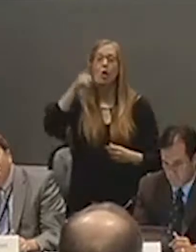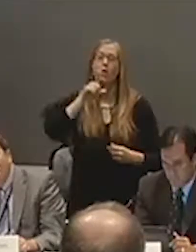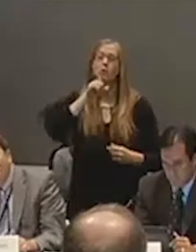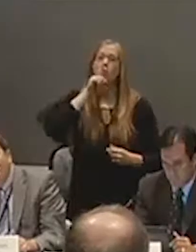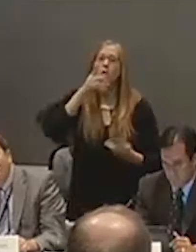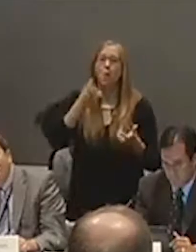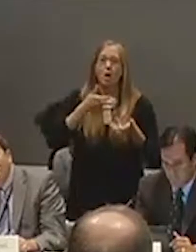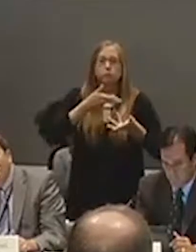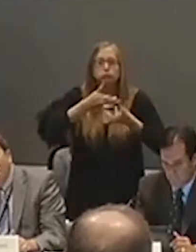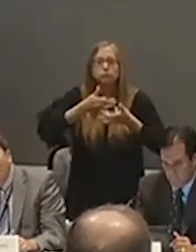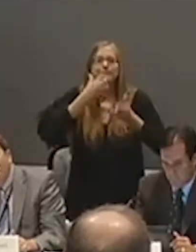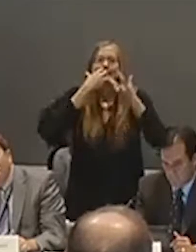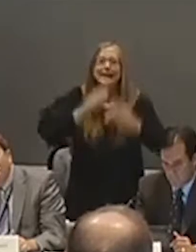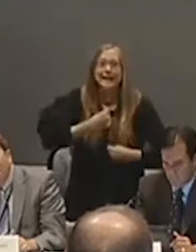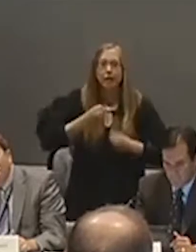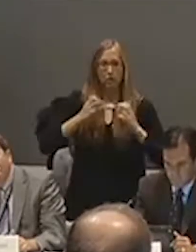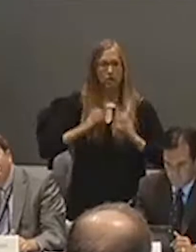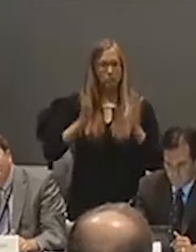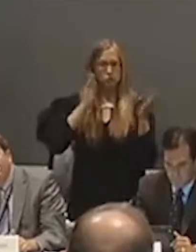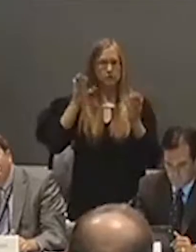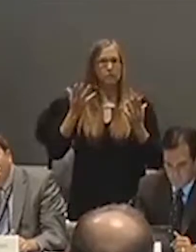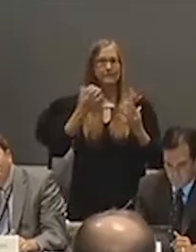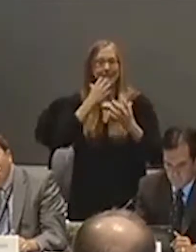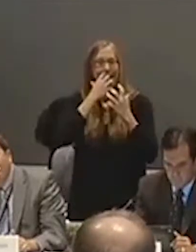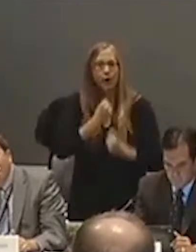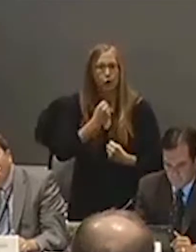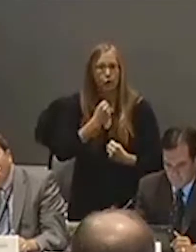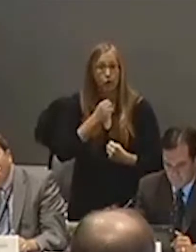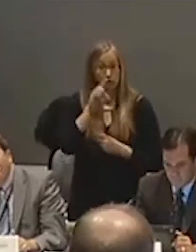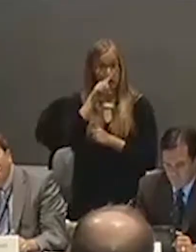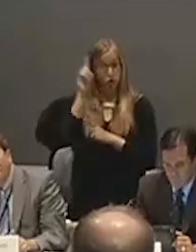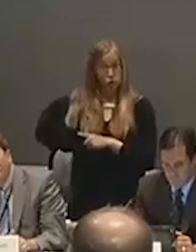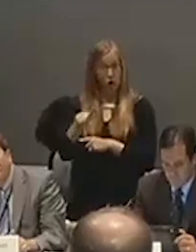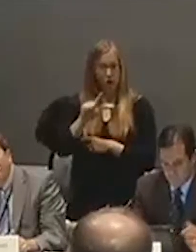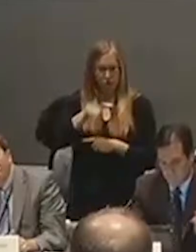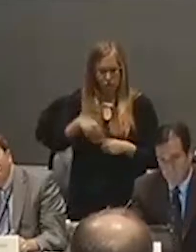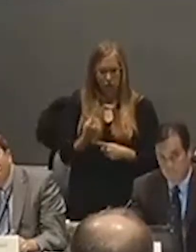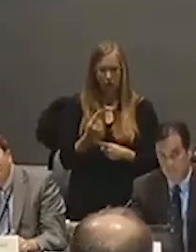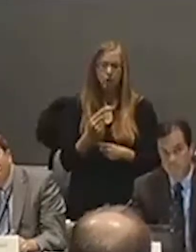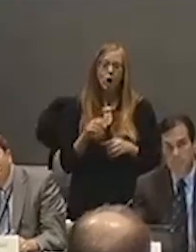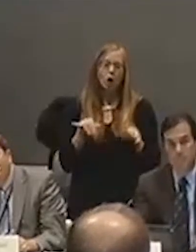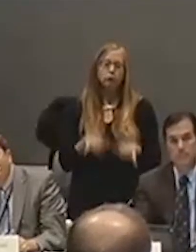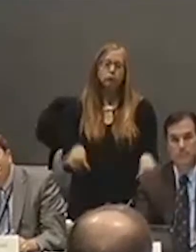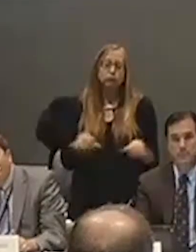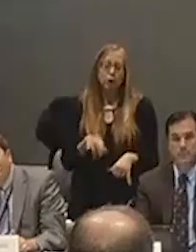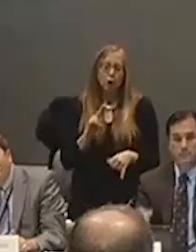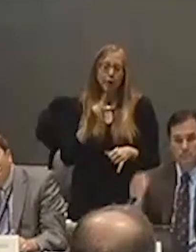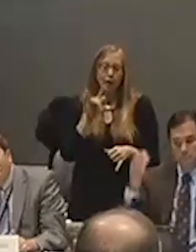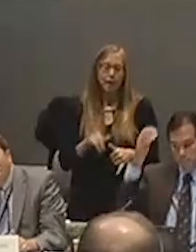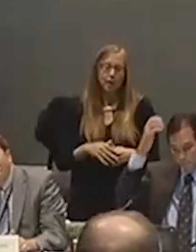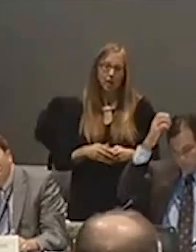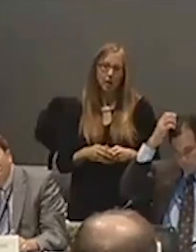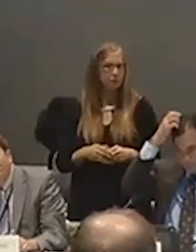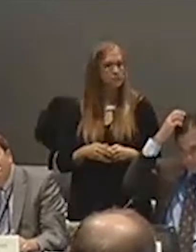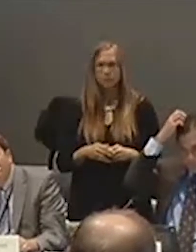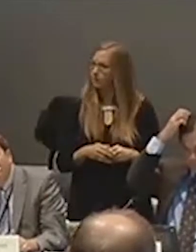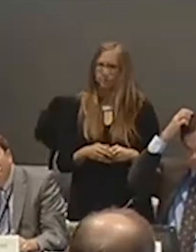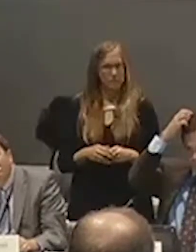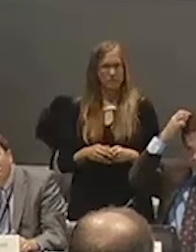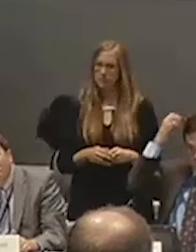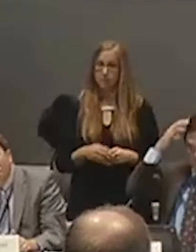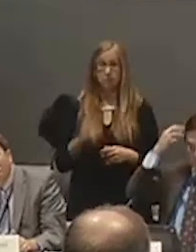We're talking about in Detroit trying to go beyond the utility standard, recognizing that our